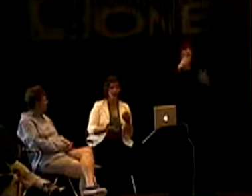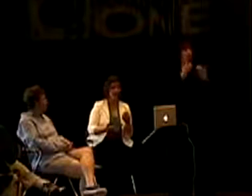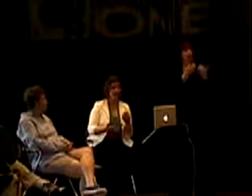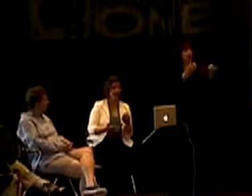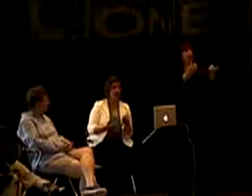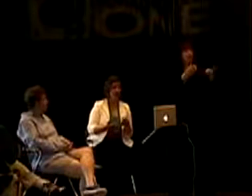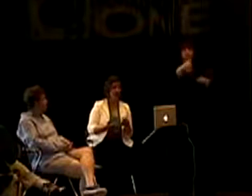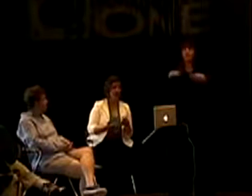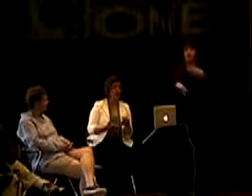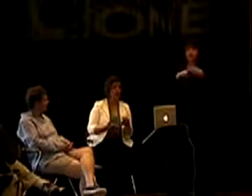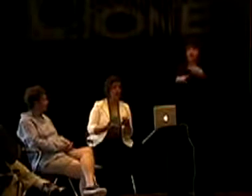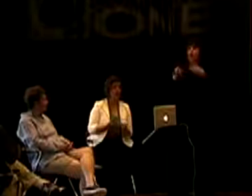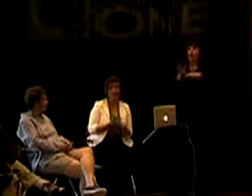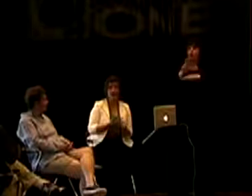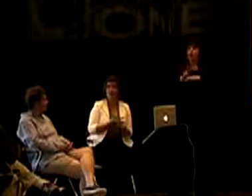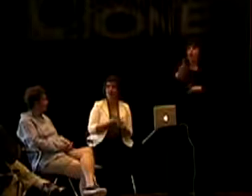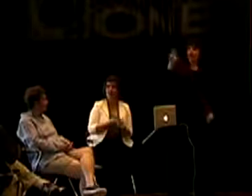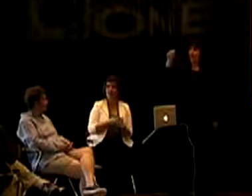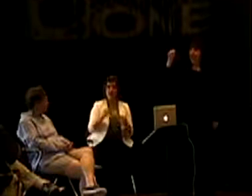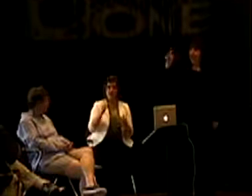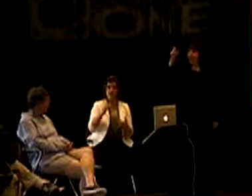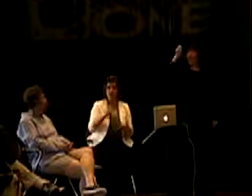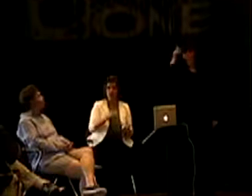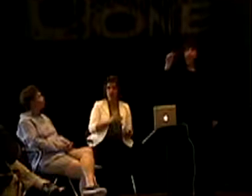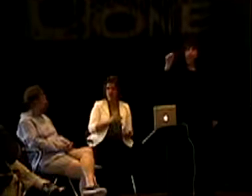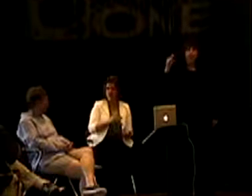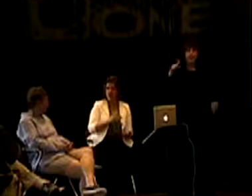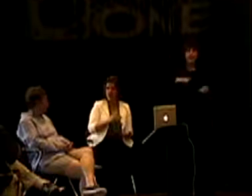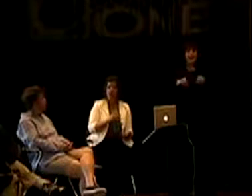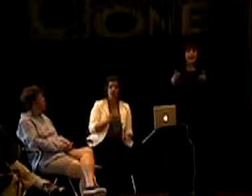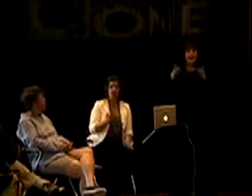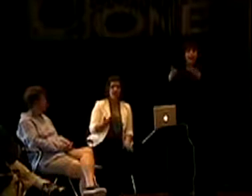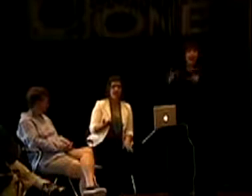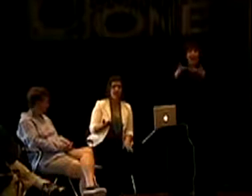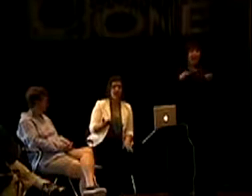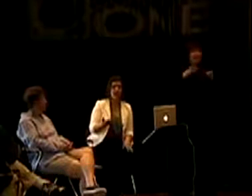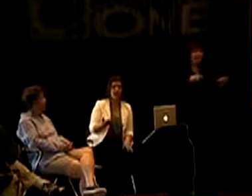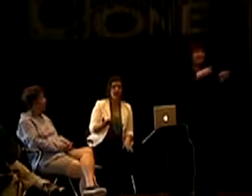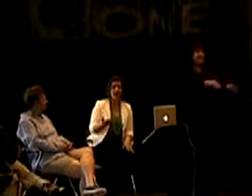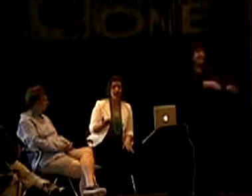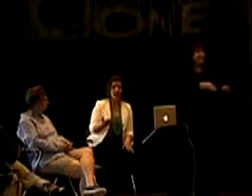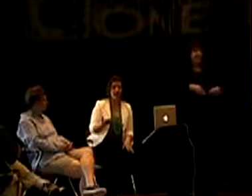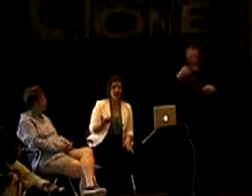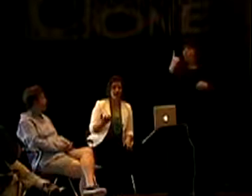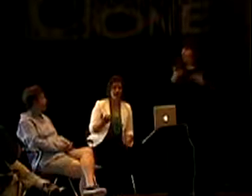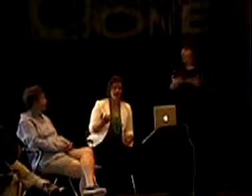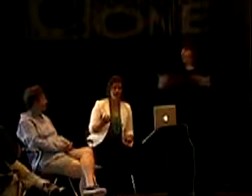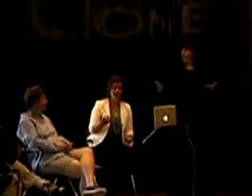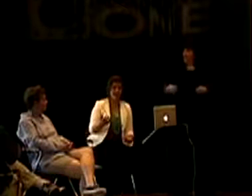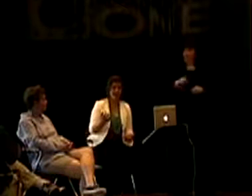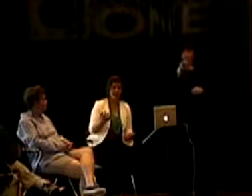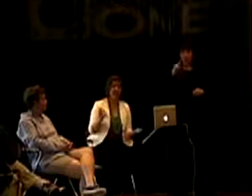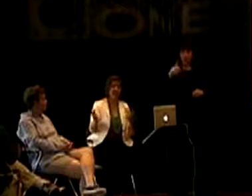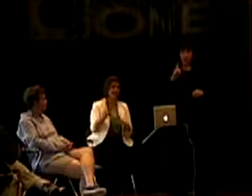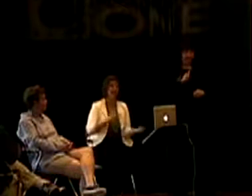used the elements of ASL, but in lots of different ways. One of the things that I, and not just